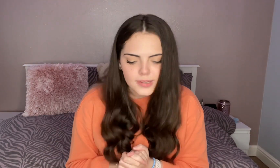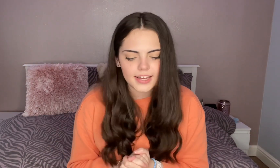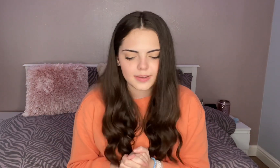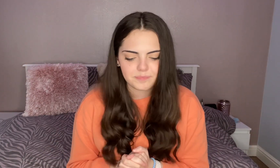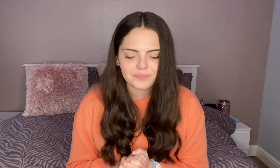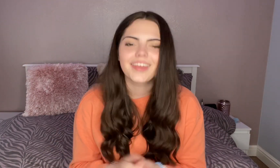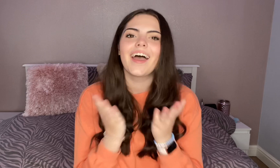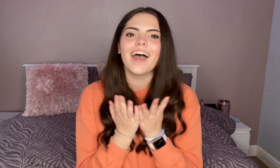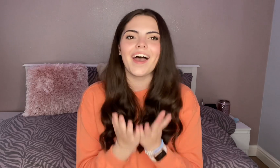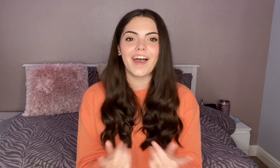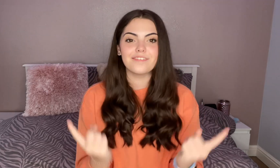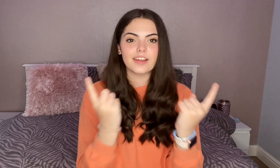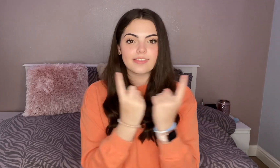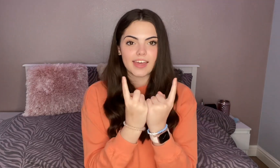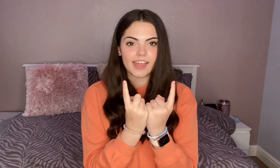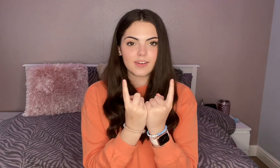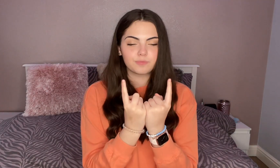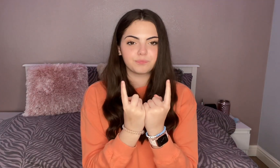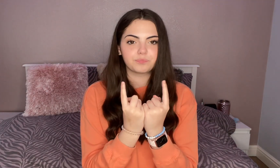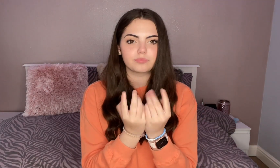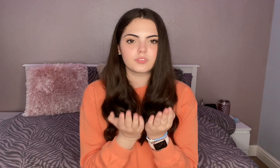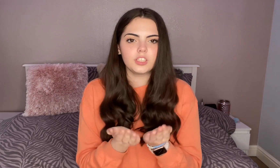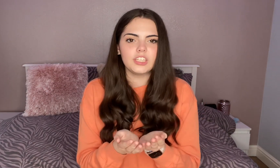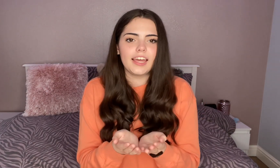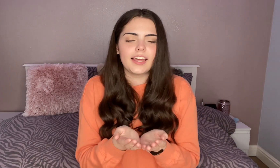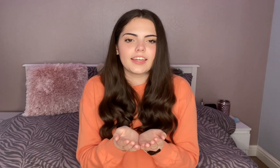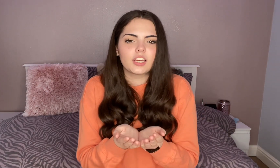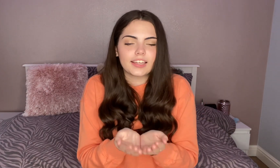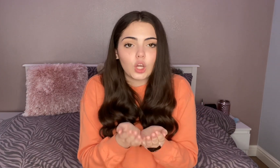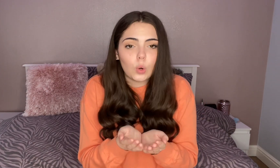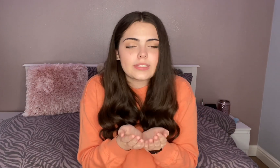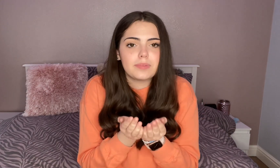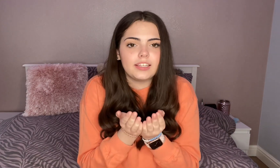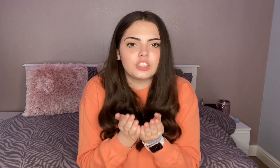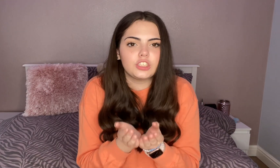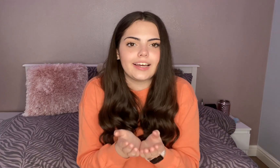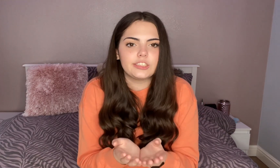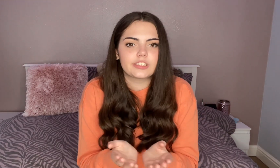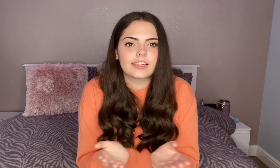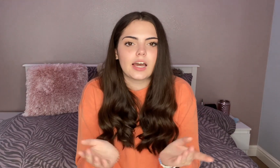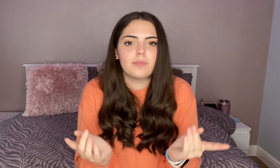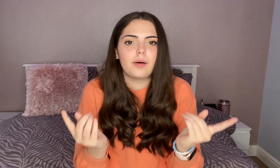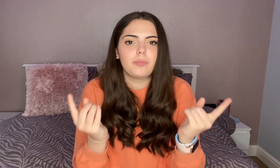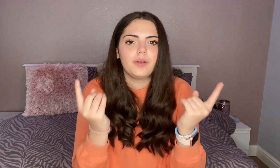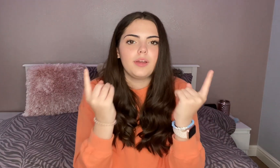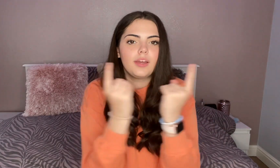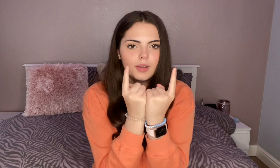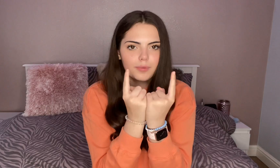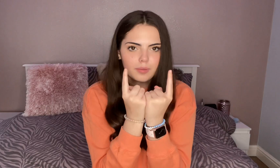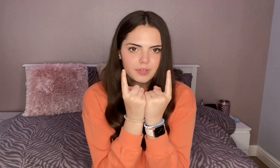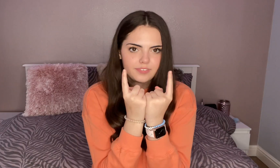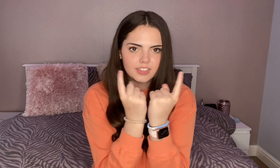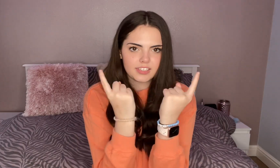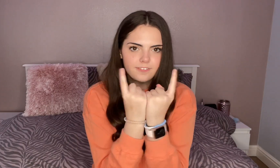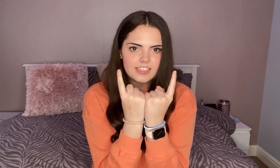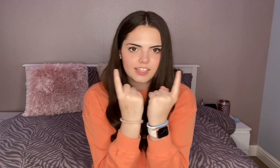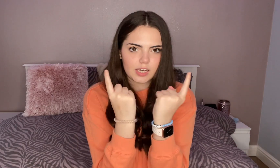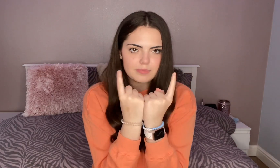I? Everything. So again, like you're holding something and your hands are just going to come up with your pointer fingers and your fists are going to come